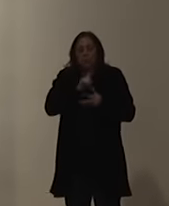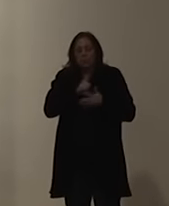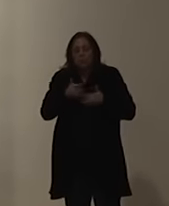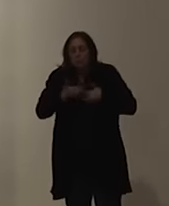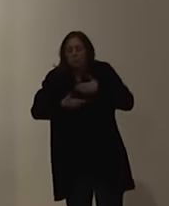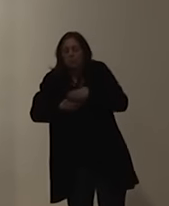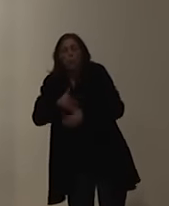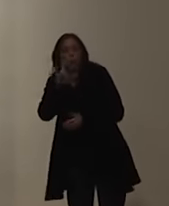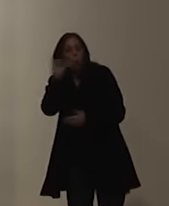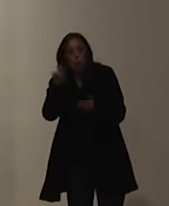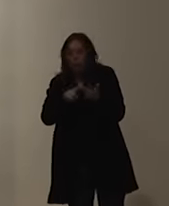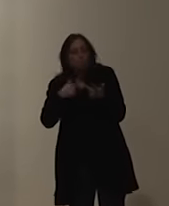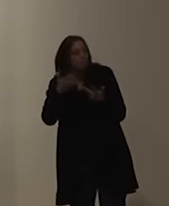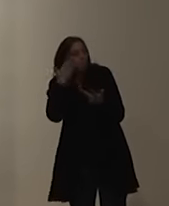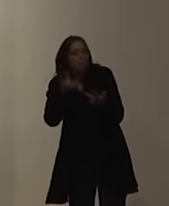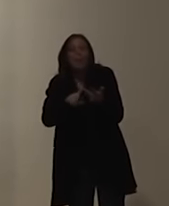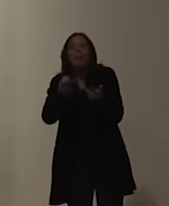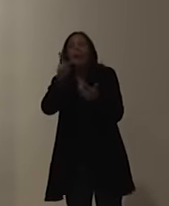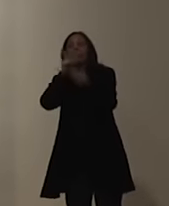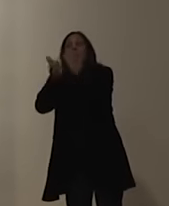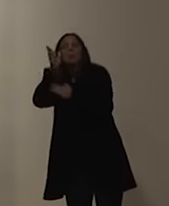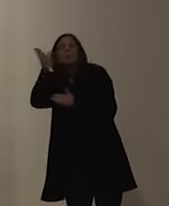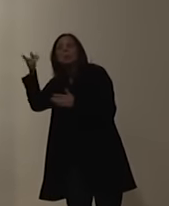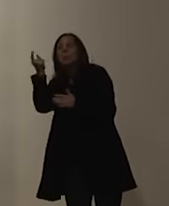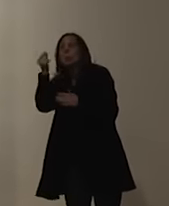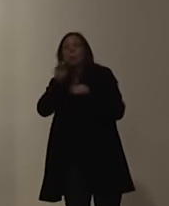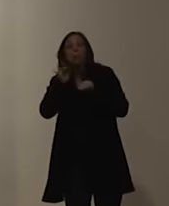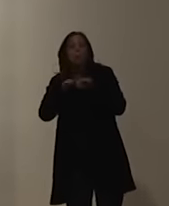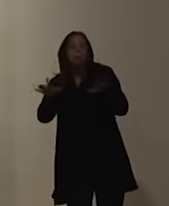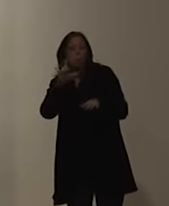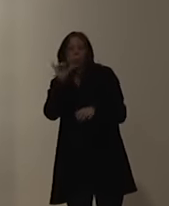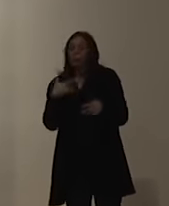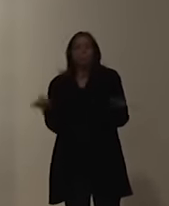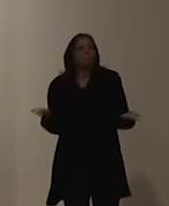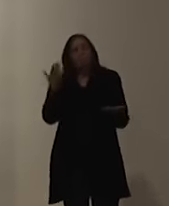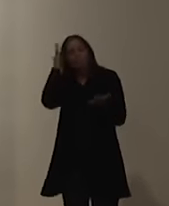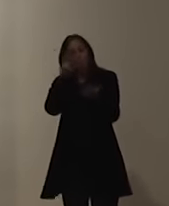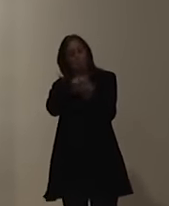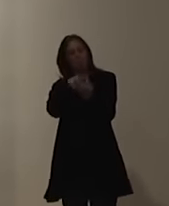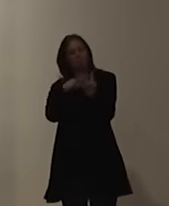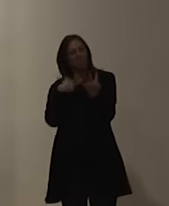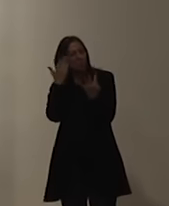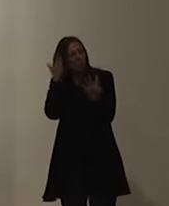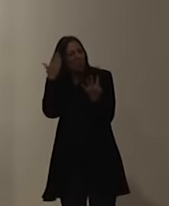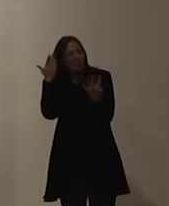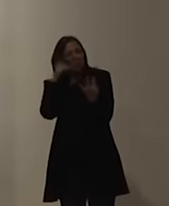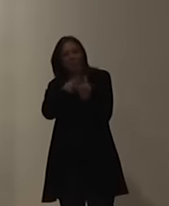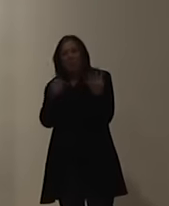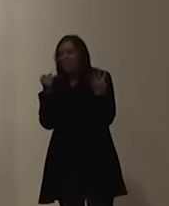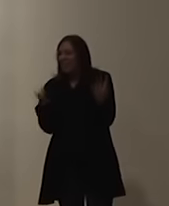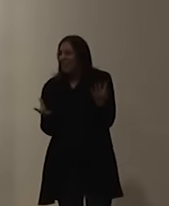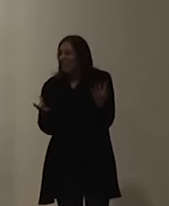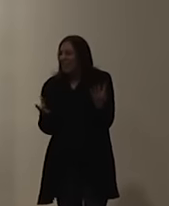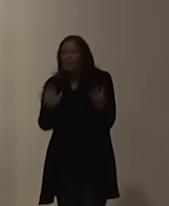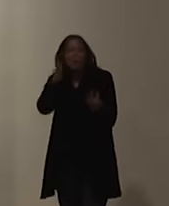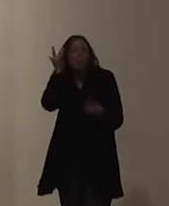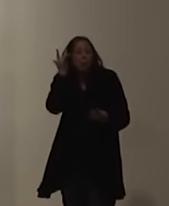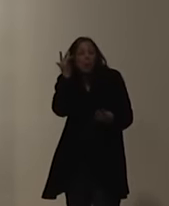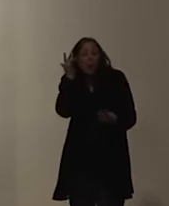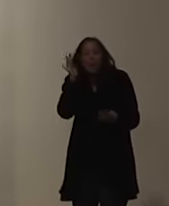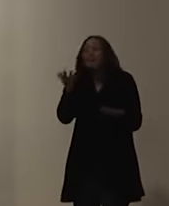to be affected in the future. Now, why is this? I already told you, it's a caregiver's disease, right? Mom carries baby to